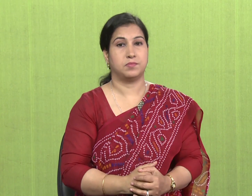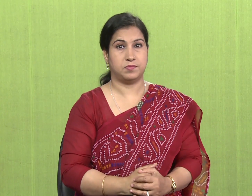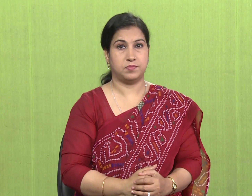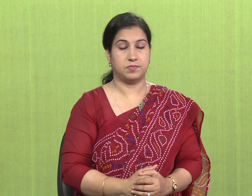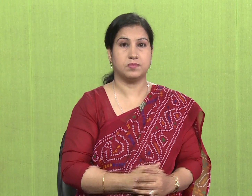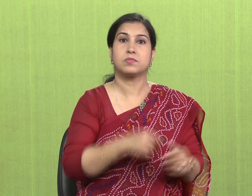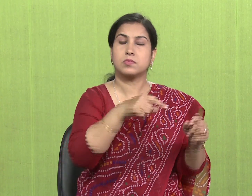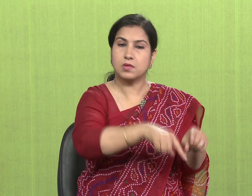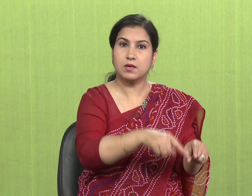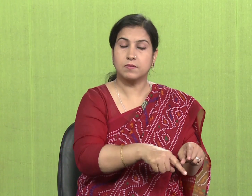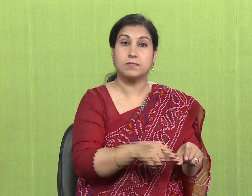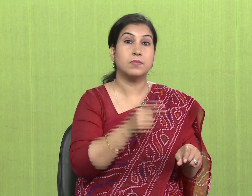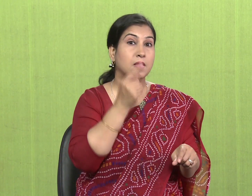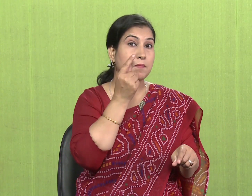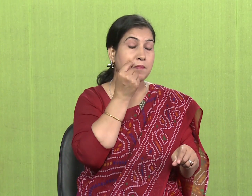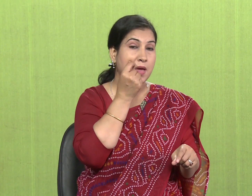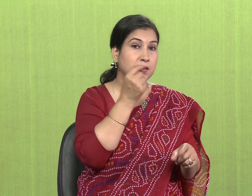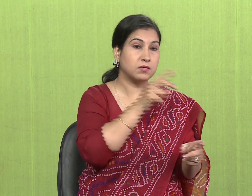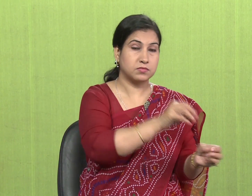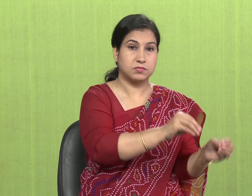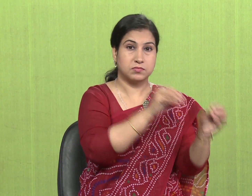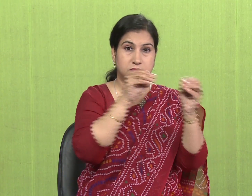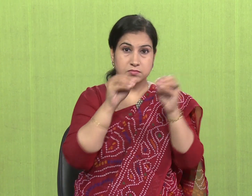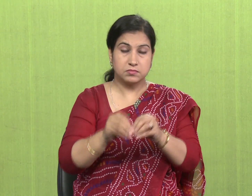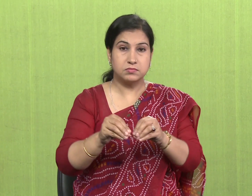As men shifted to the cities for work,